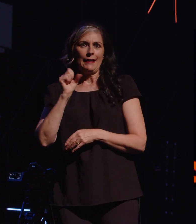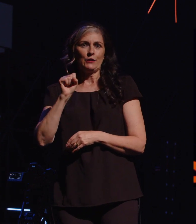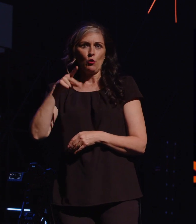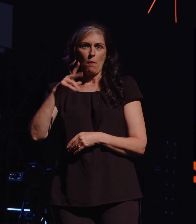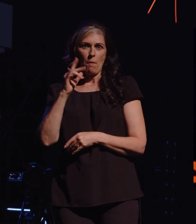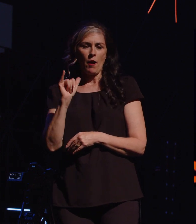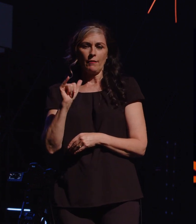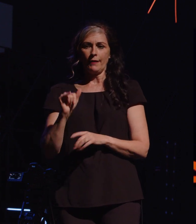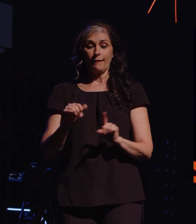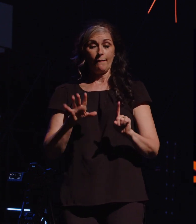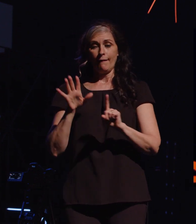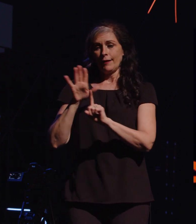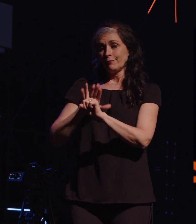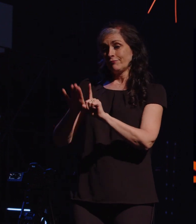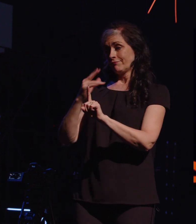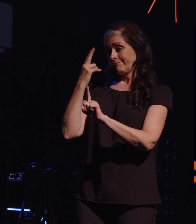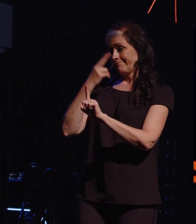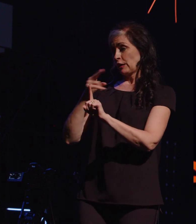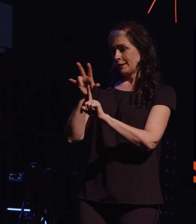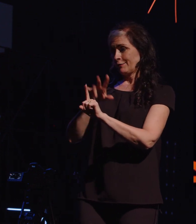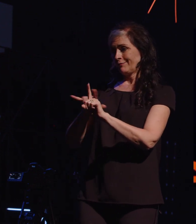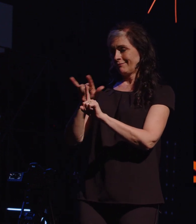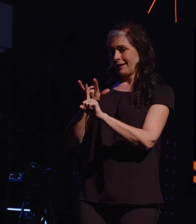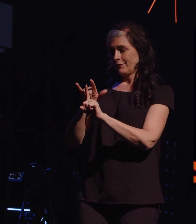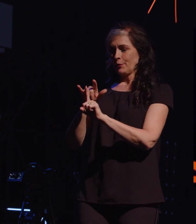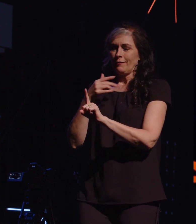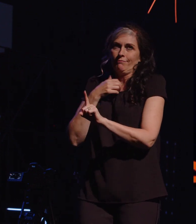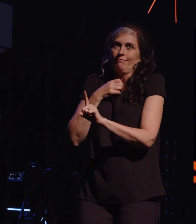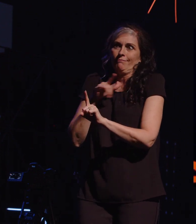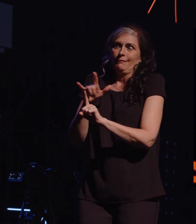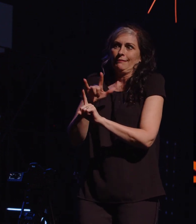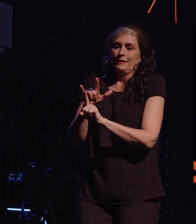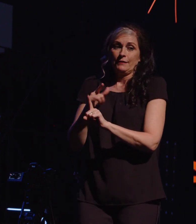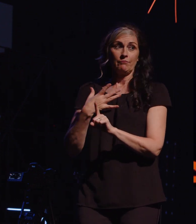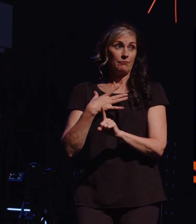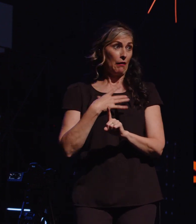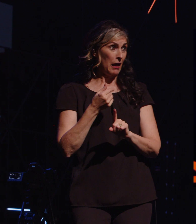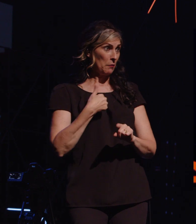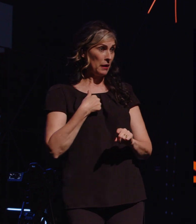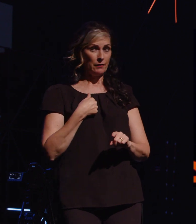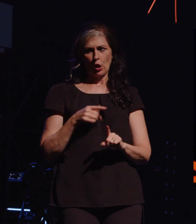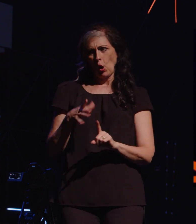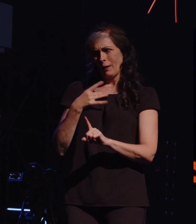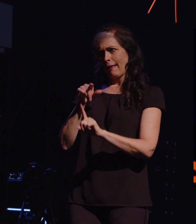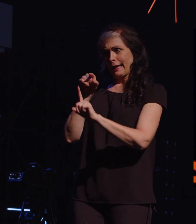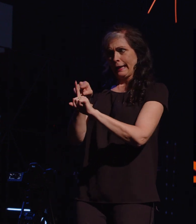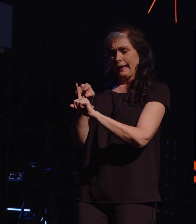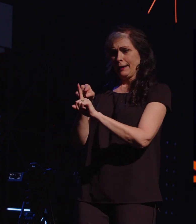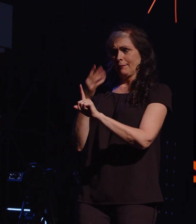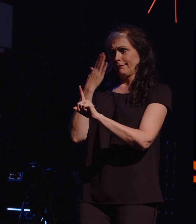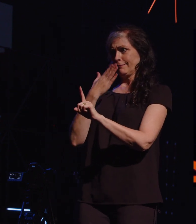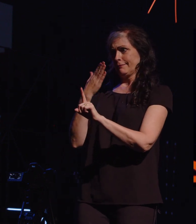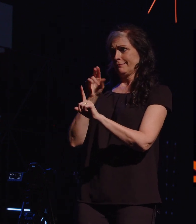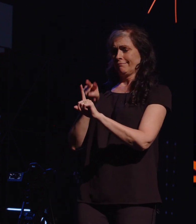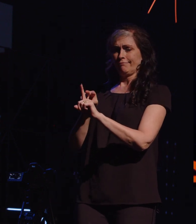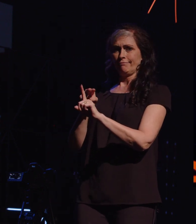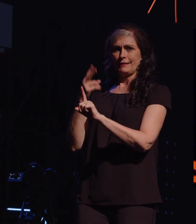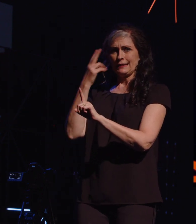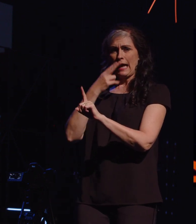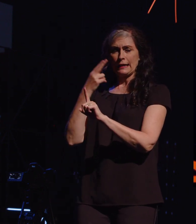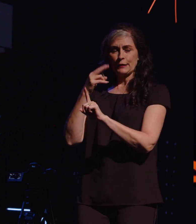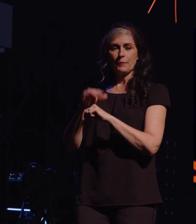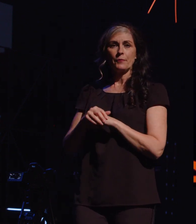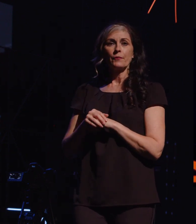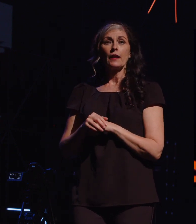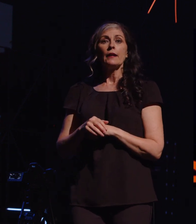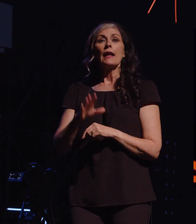every single girl had a crush on Kellen Hirodo. It's like, everyone likes Kellen. Why don't you like me? We like Kellen. You know, I'm just kidding. All right, good looking dude.